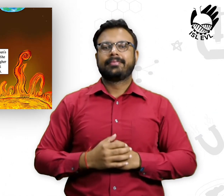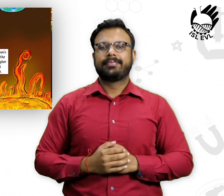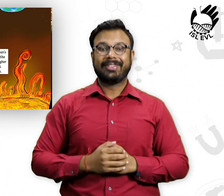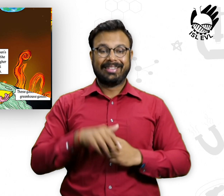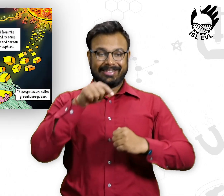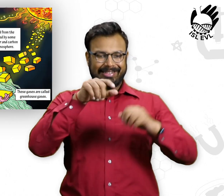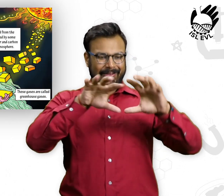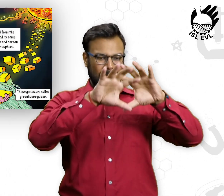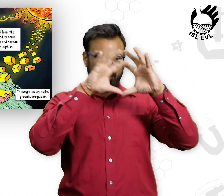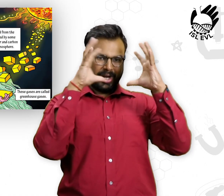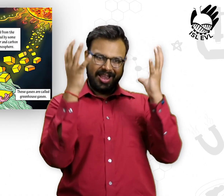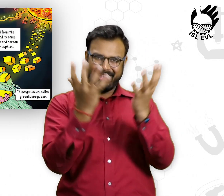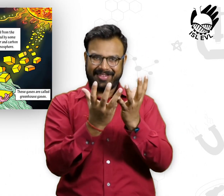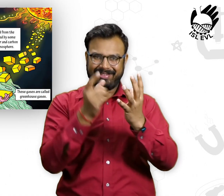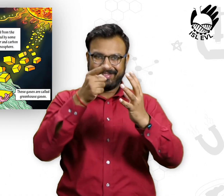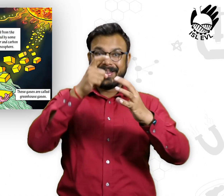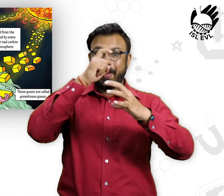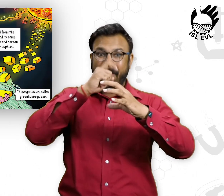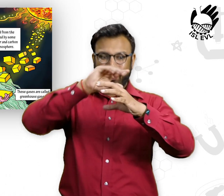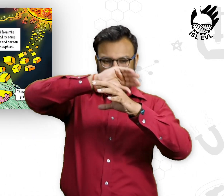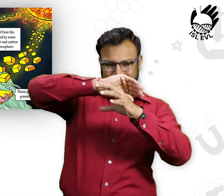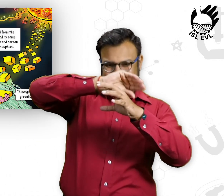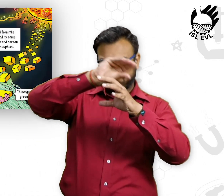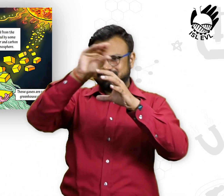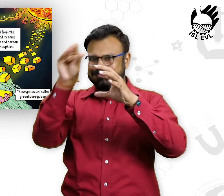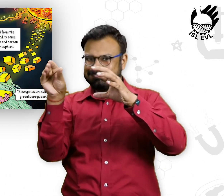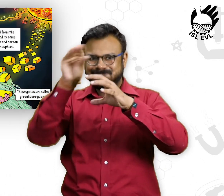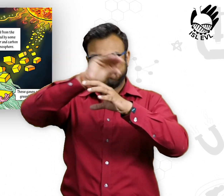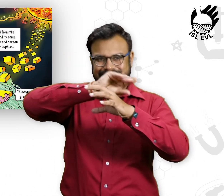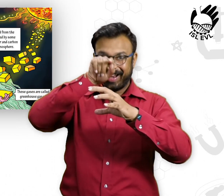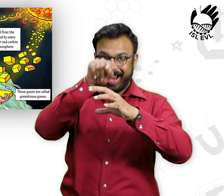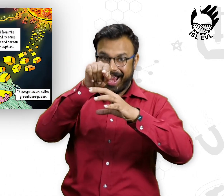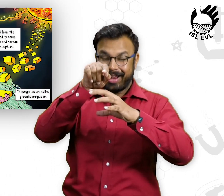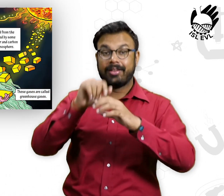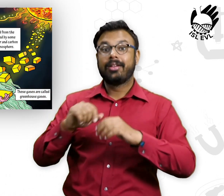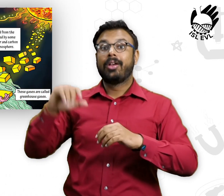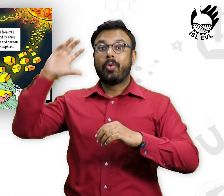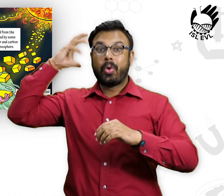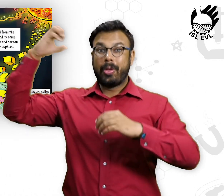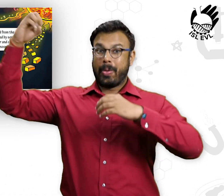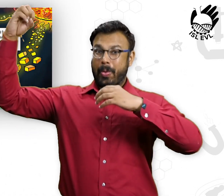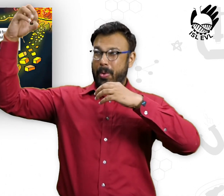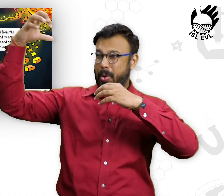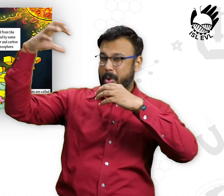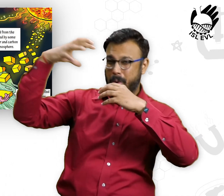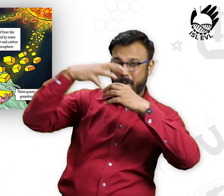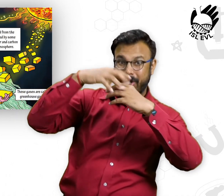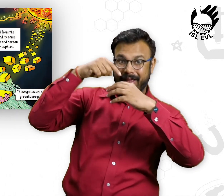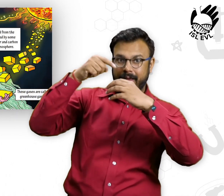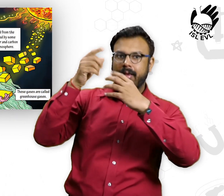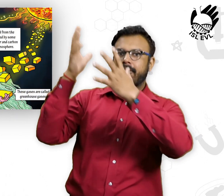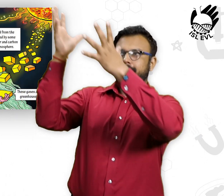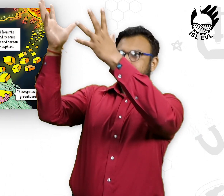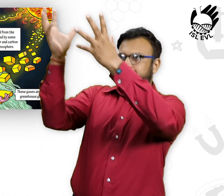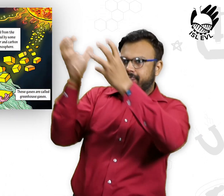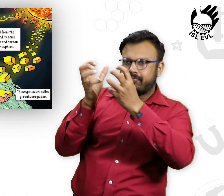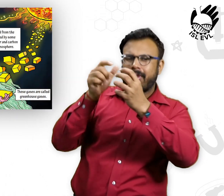increased solar activity, heat reaching Earth will be higher. Energy in sunlight heats up the